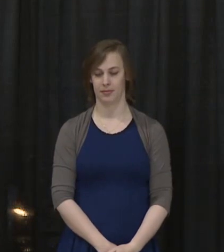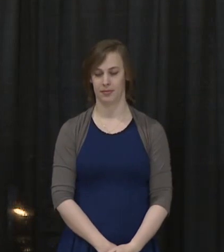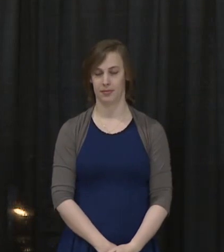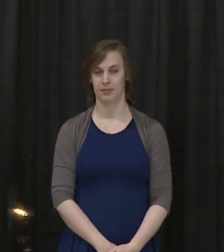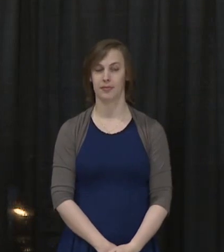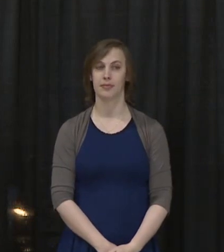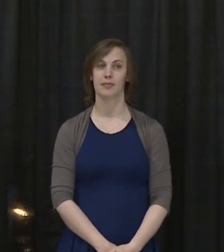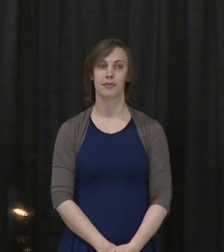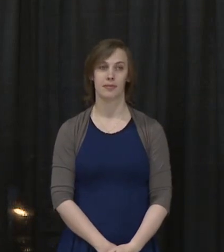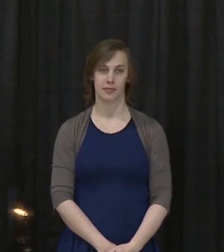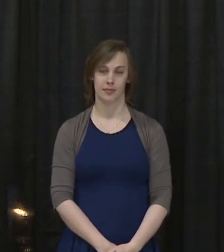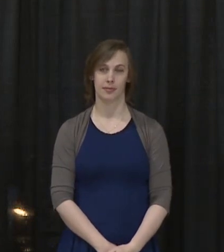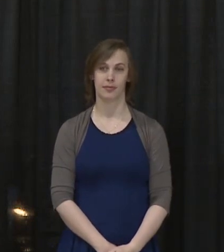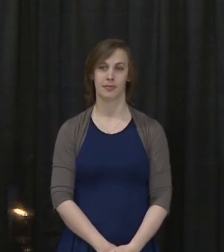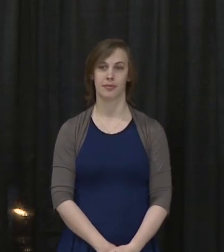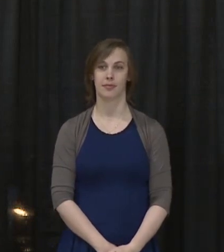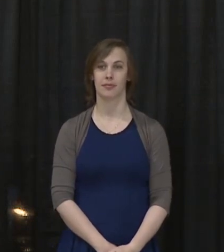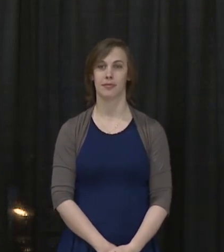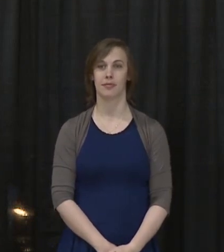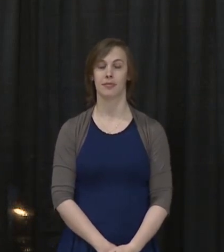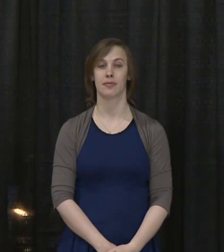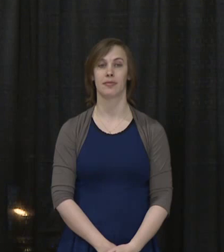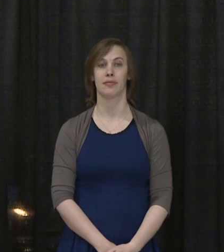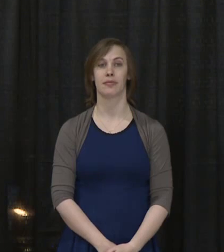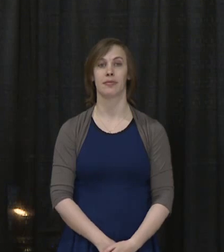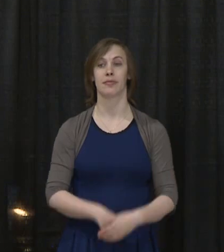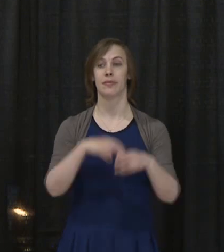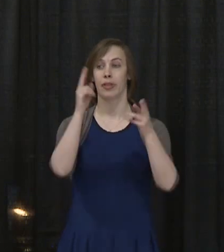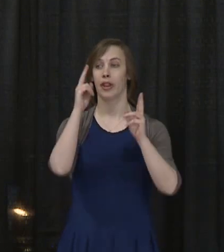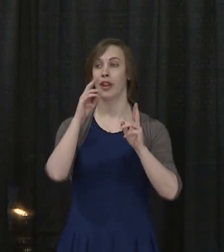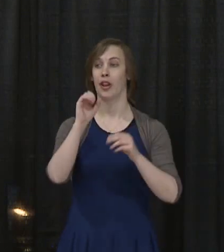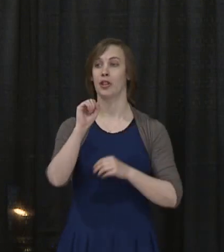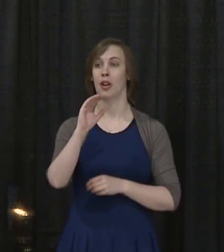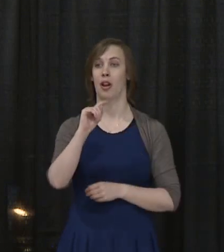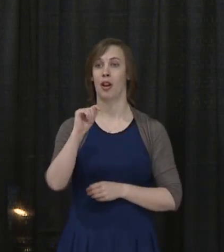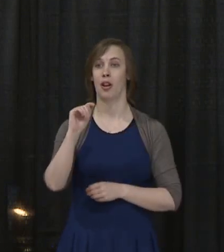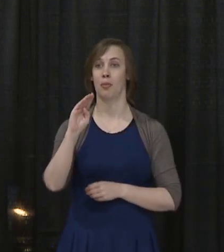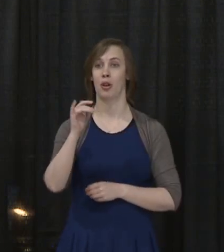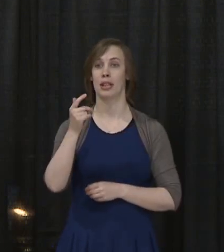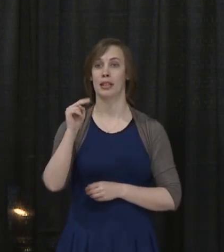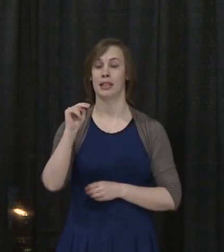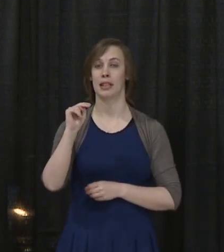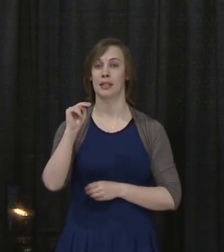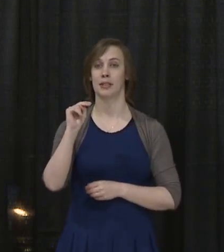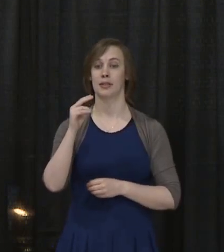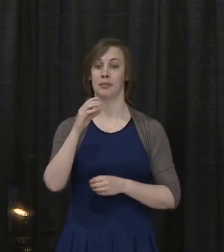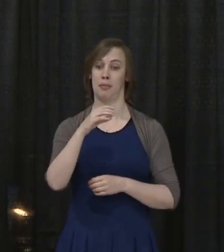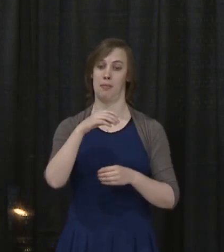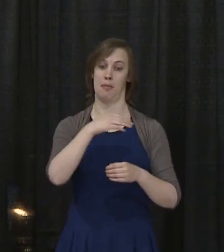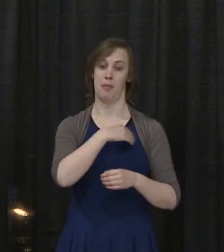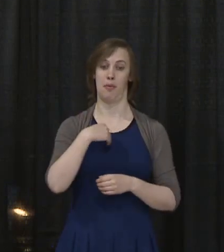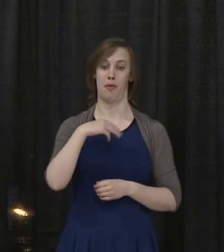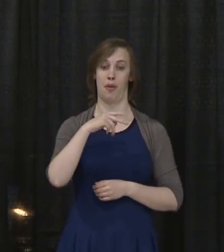At this time, I'd like to read a letter from the Honorable Scott Bryson, Member of Parliament for Kings Hants.